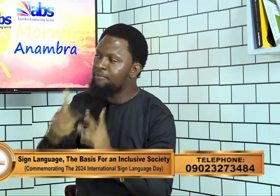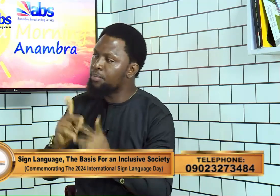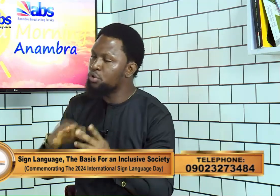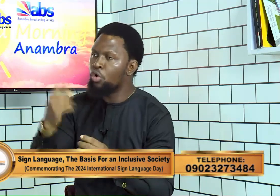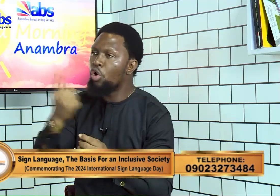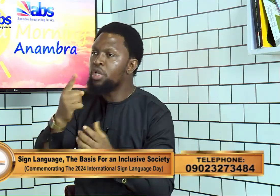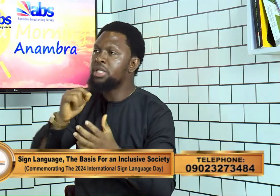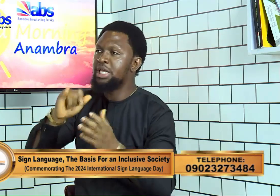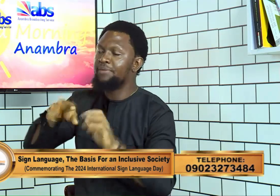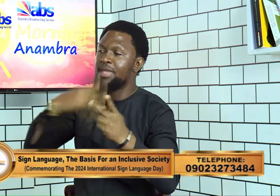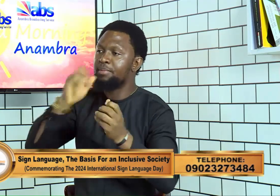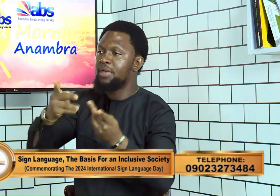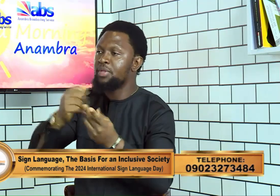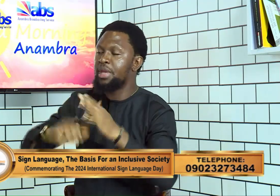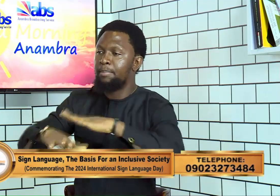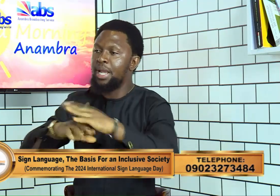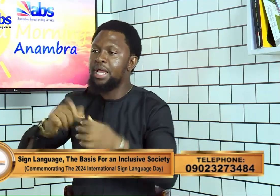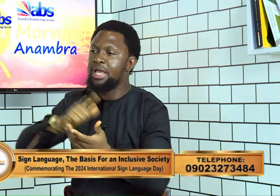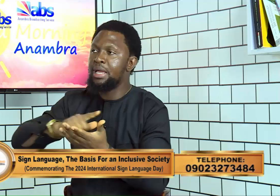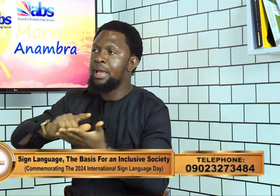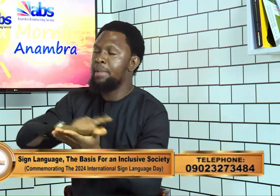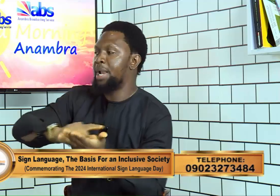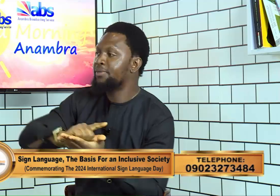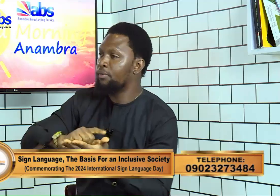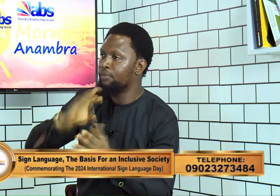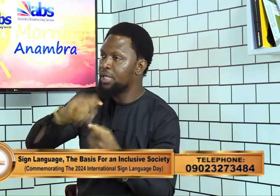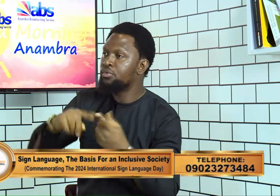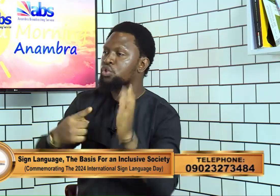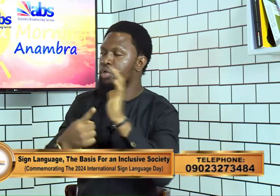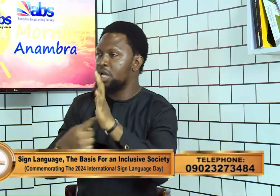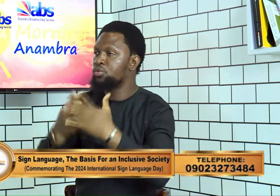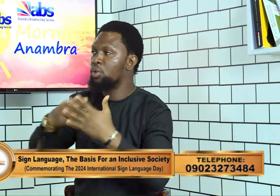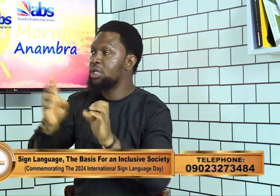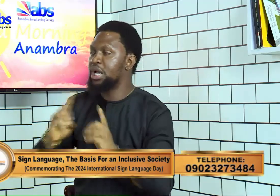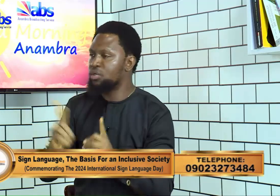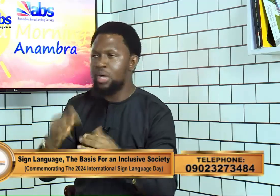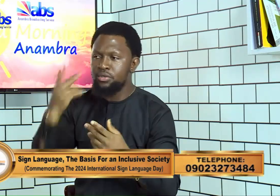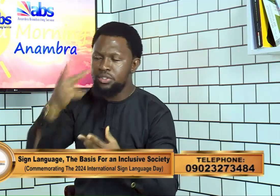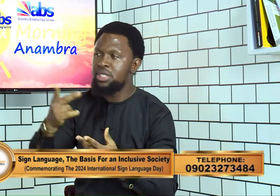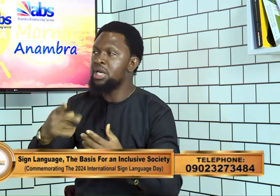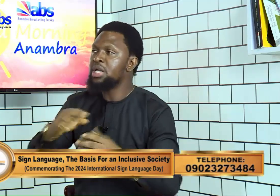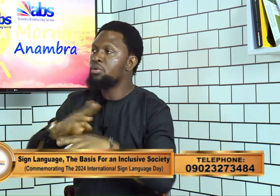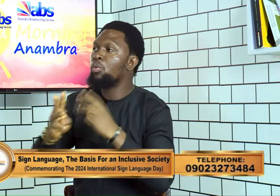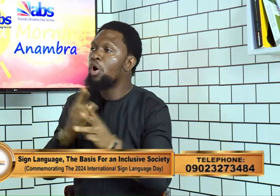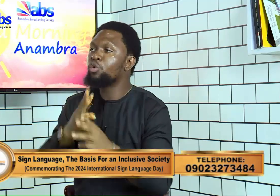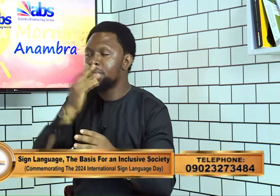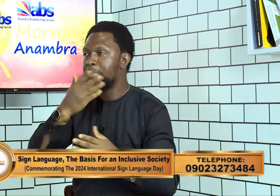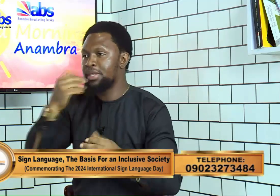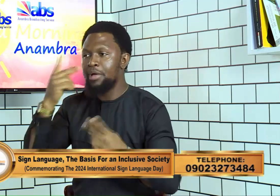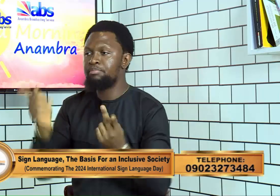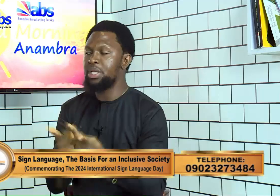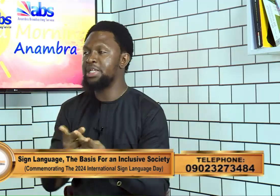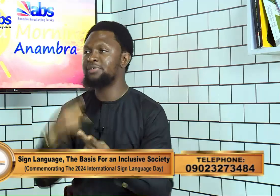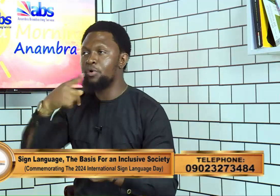deaf people. So only if they can be given a platform for them to showcase what they can do, and you see the world will be a